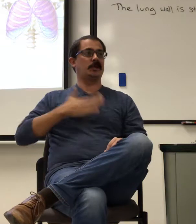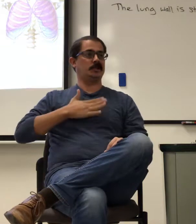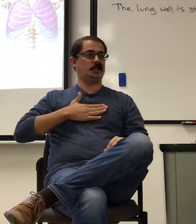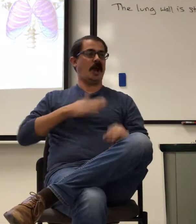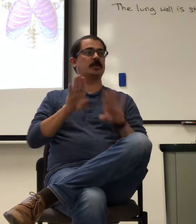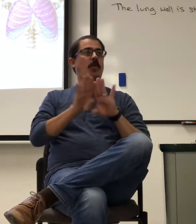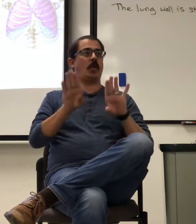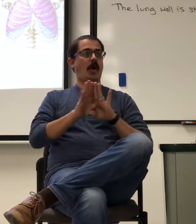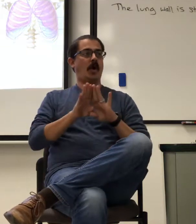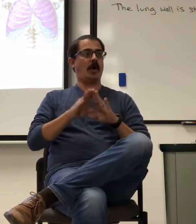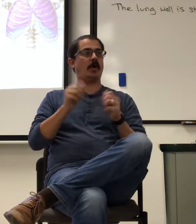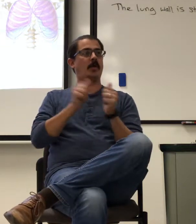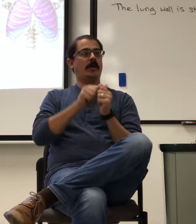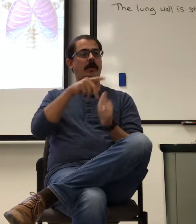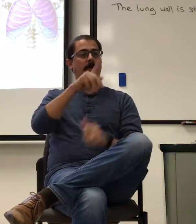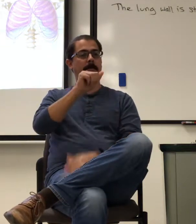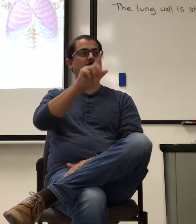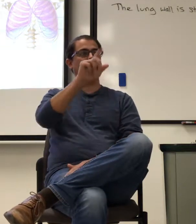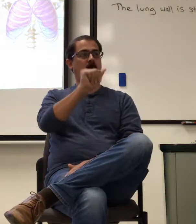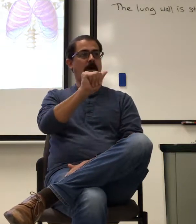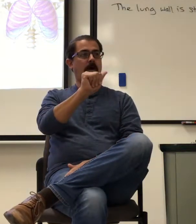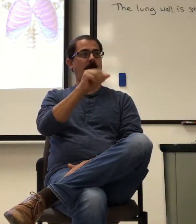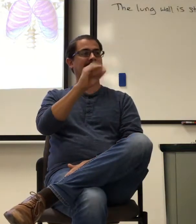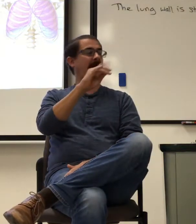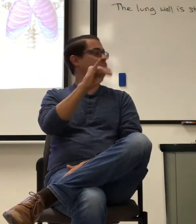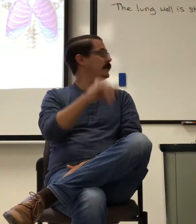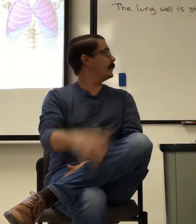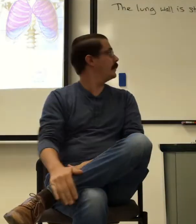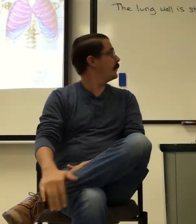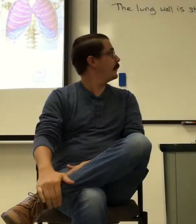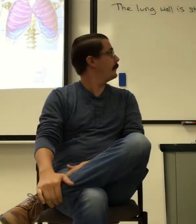via the pleural cavity.